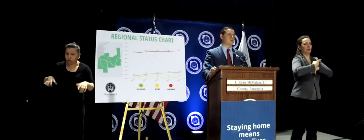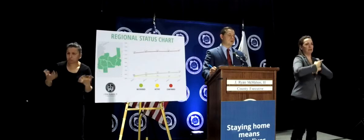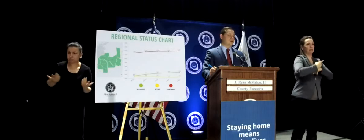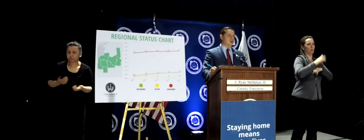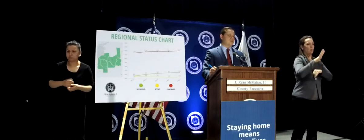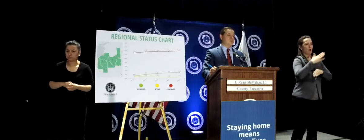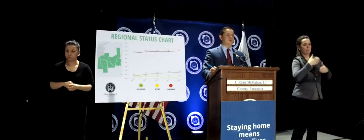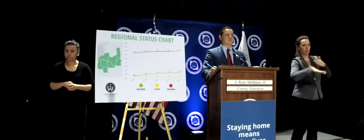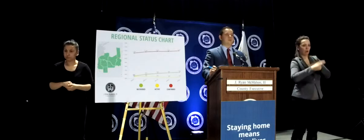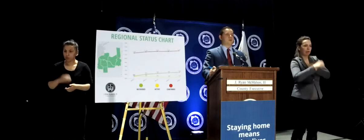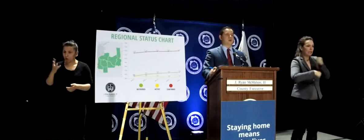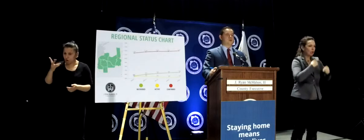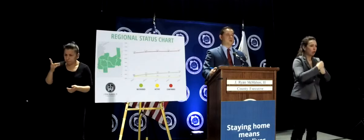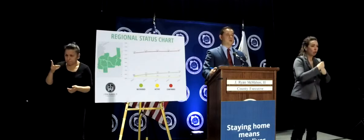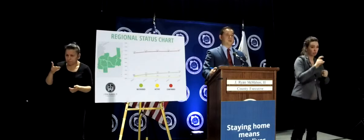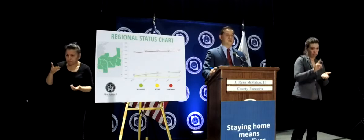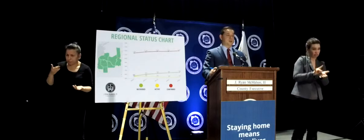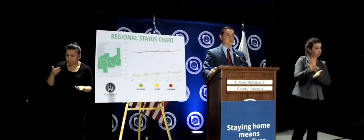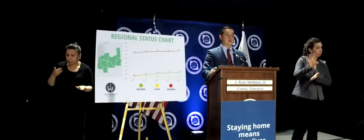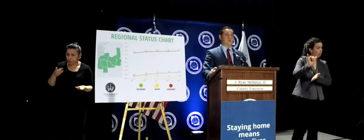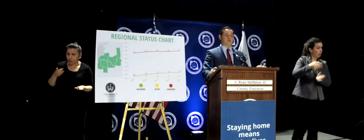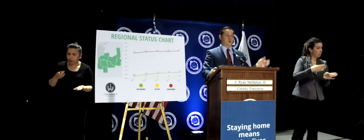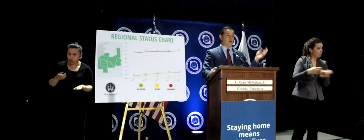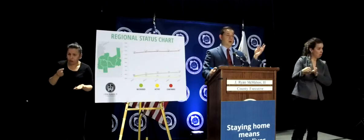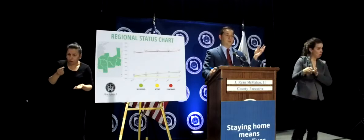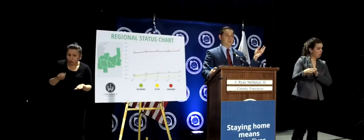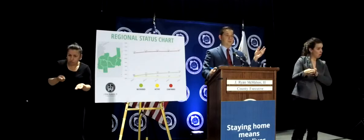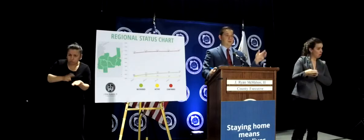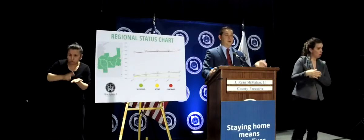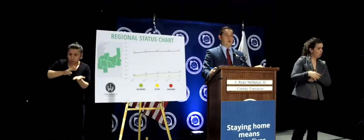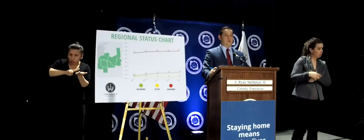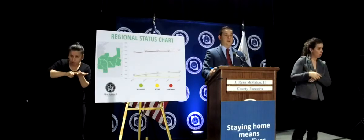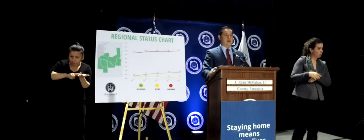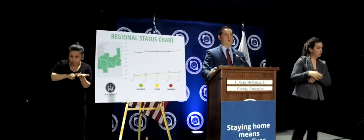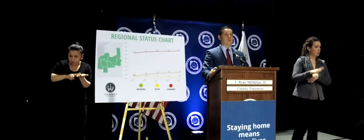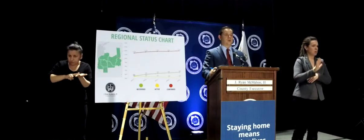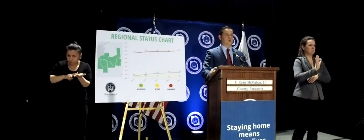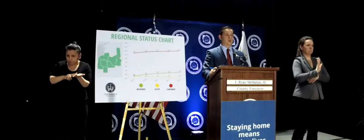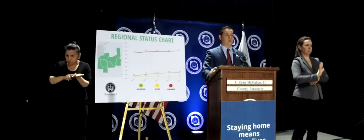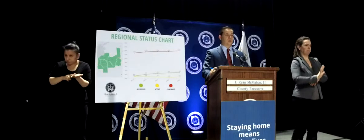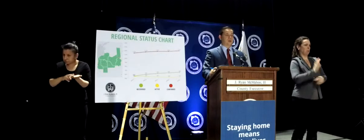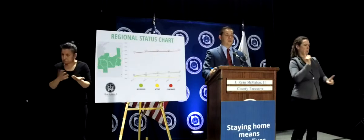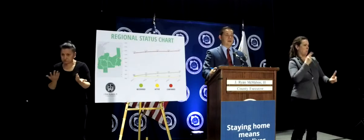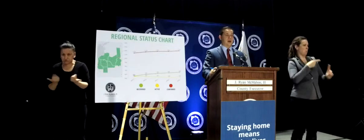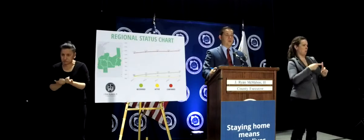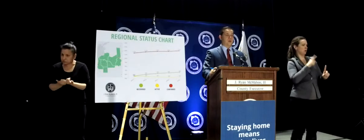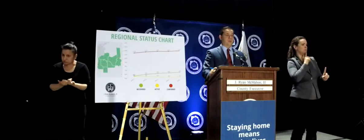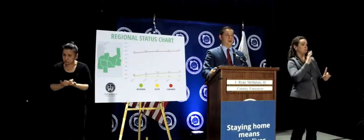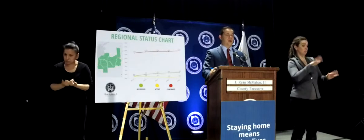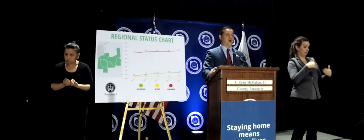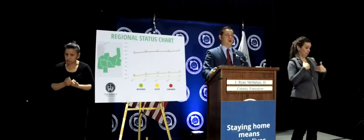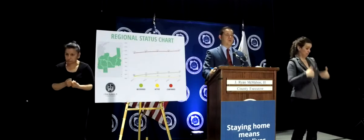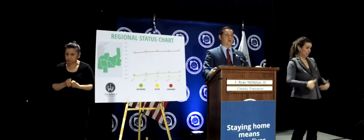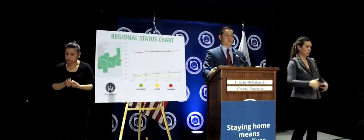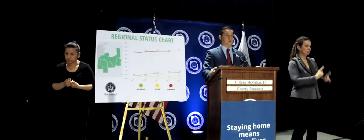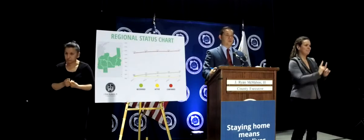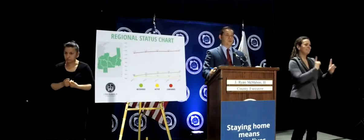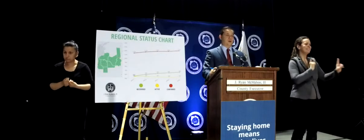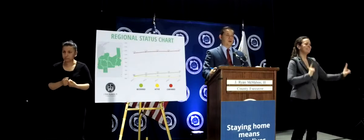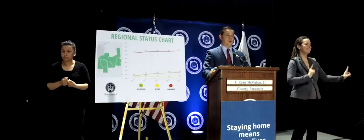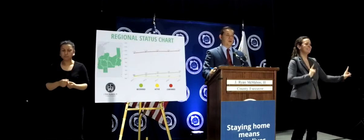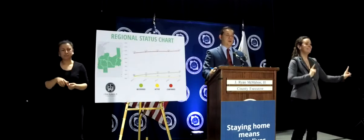of the voluntary? If people don't social distance, the numbers will go up. And what that will do is that will make it harder for